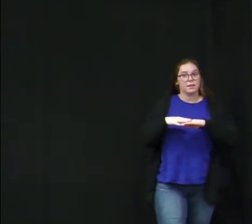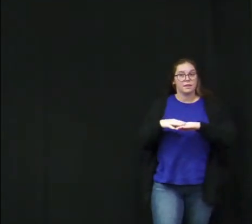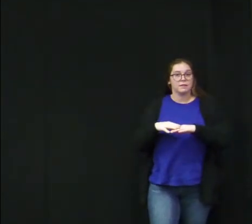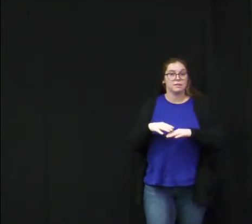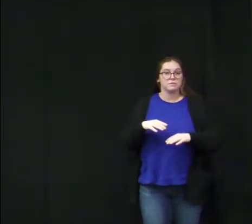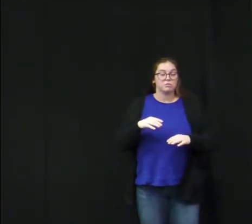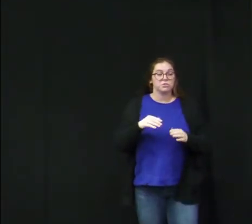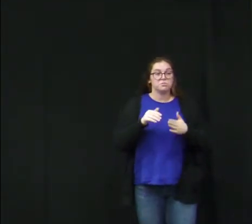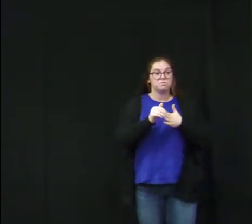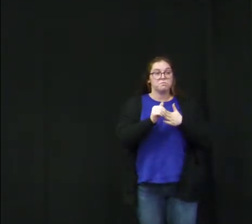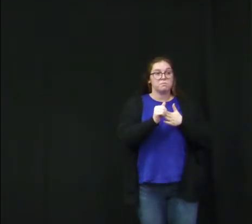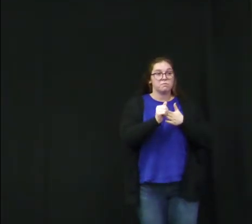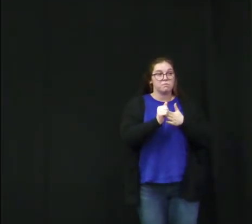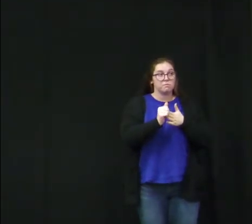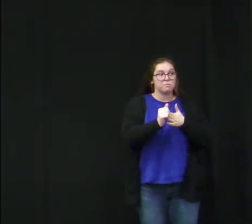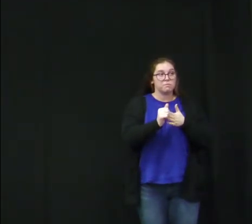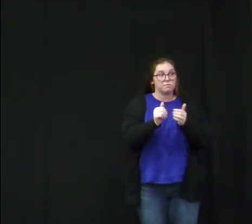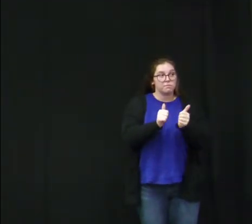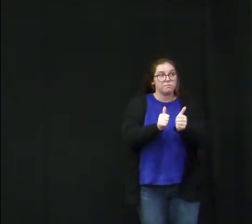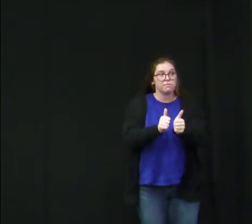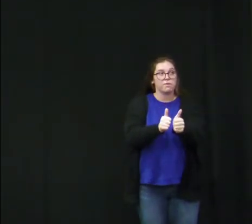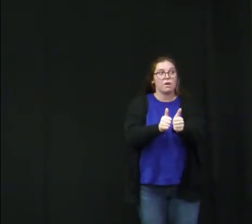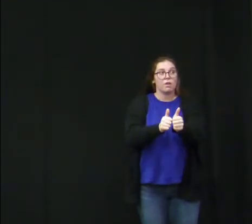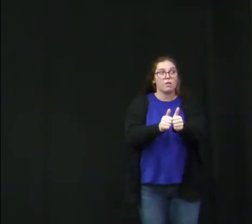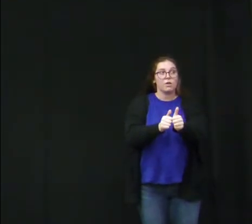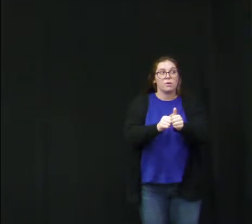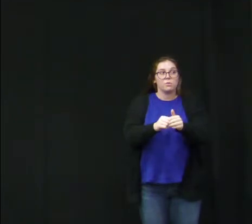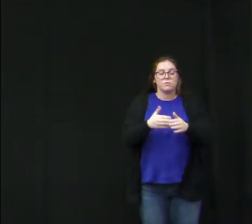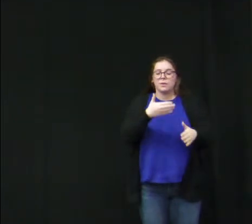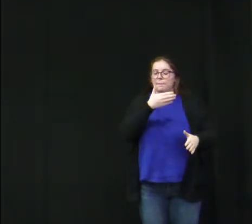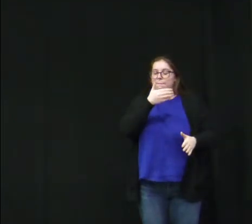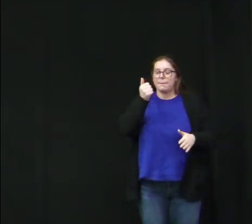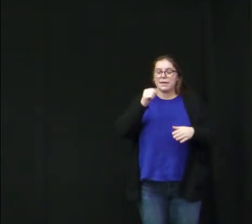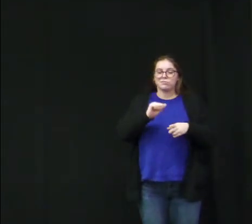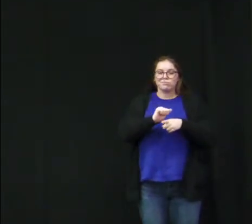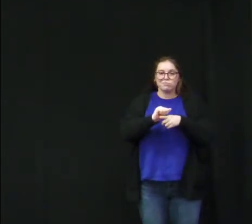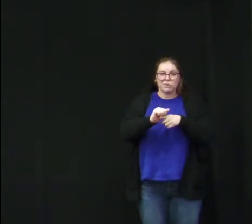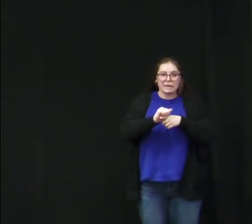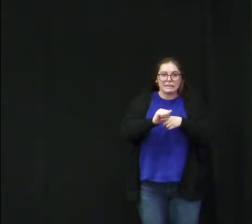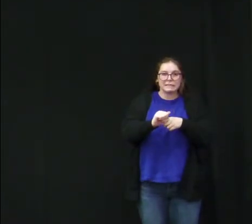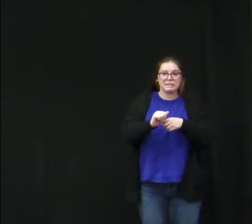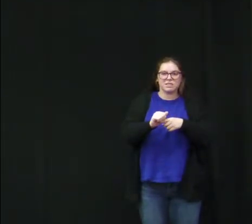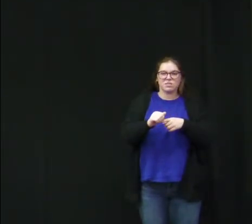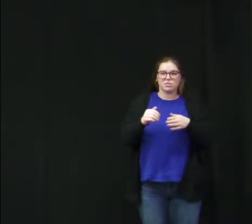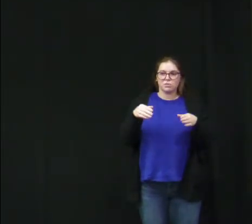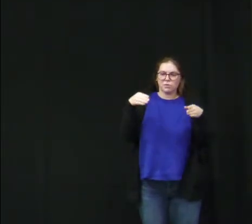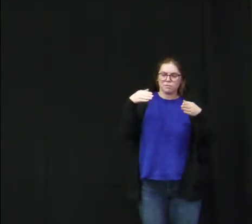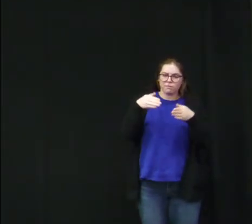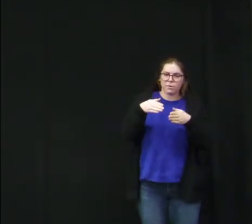one? Did it follow the best practice? Is it focused on a skill in that particular area?